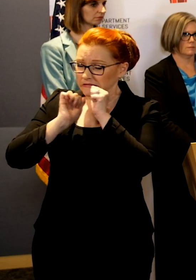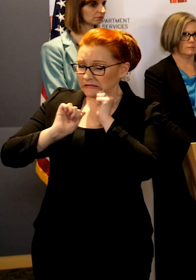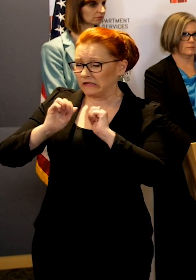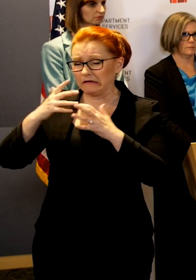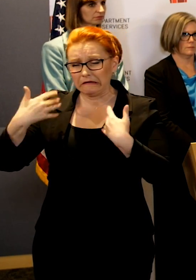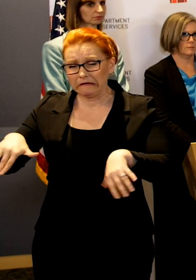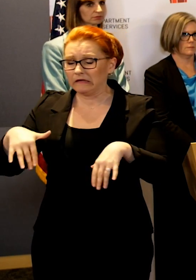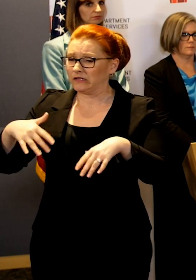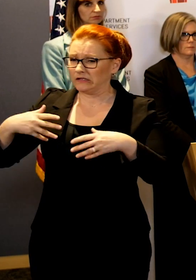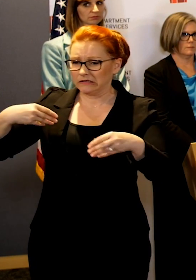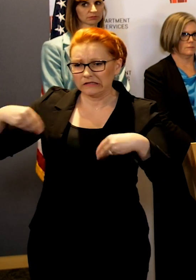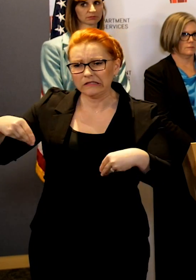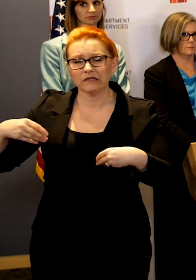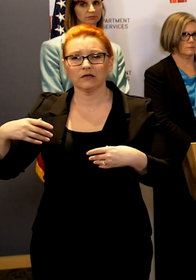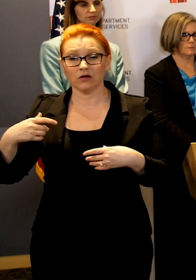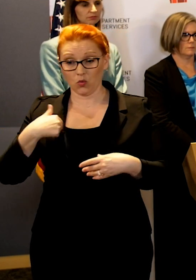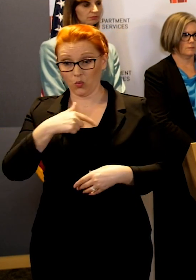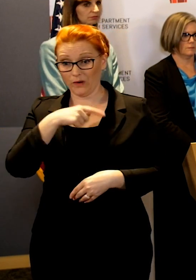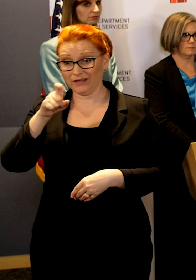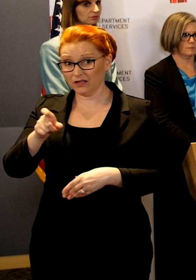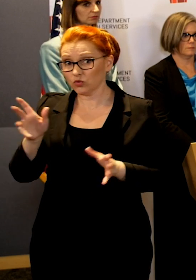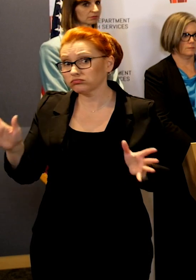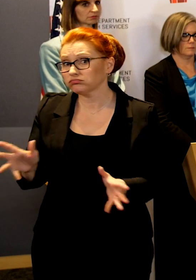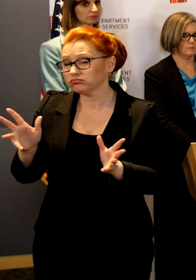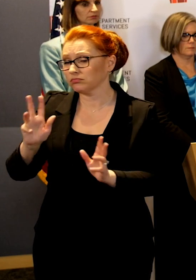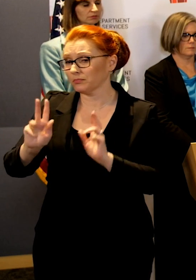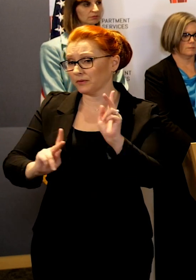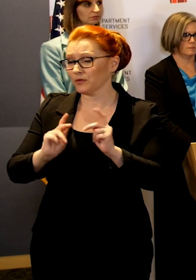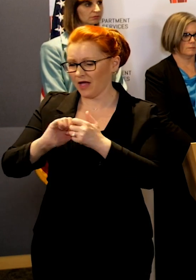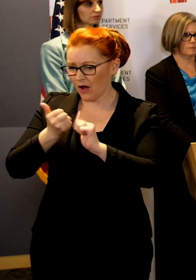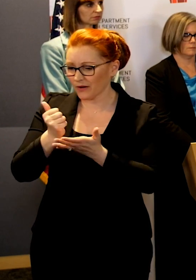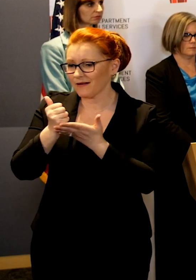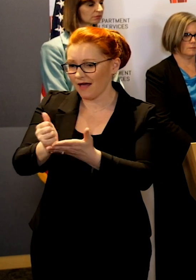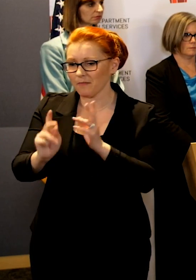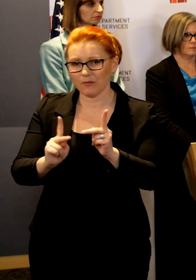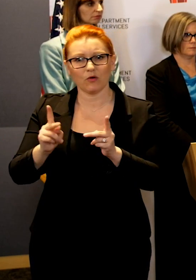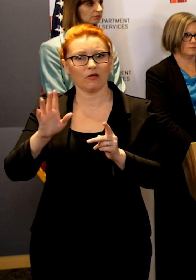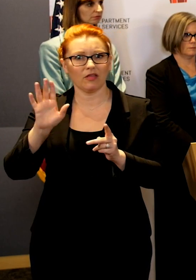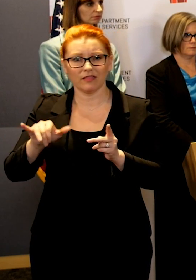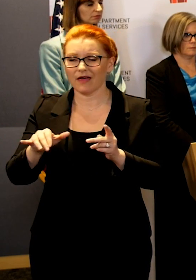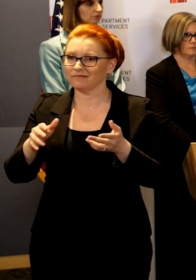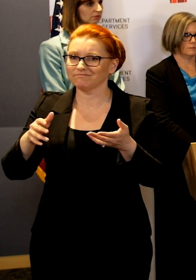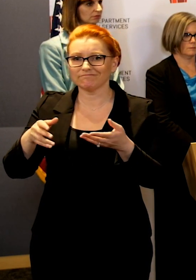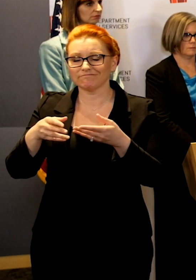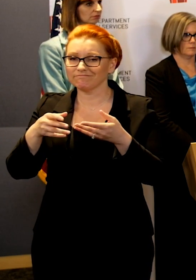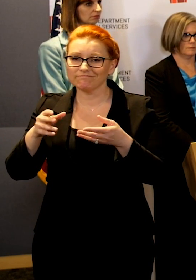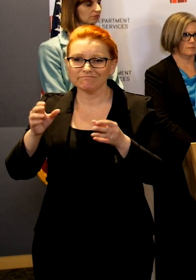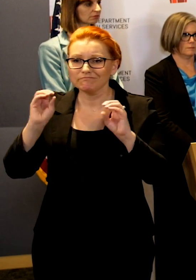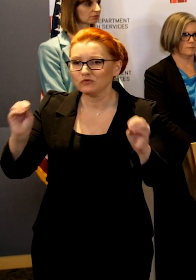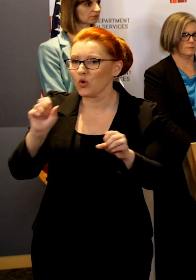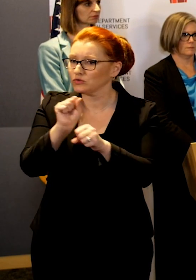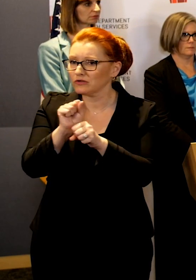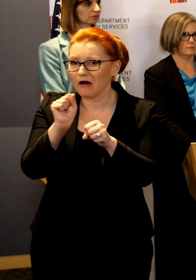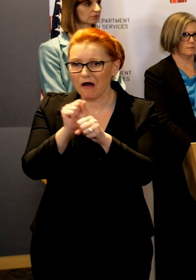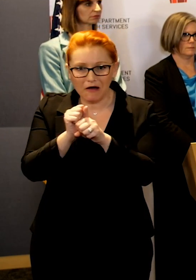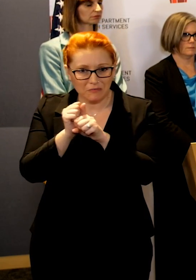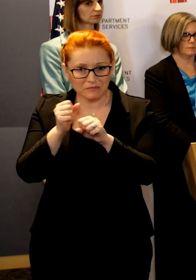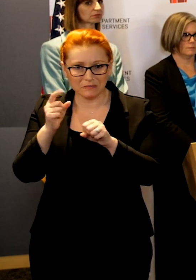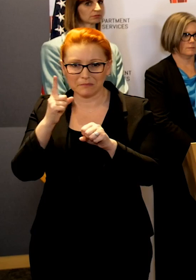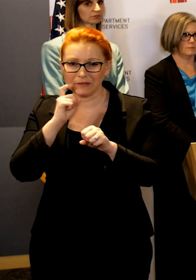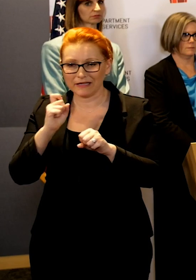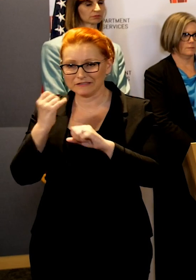people leading that stretching of how we can help people that have lost their job through whatever's going to happen as a result